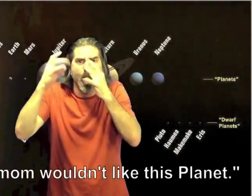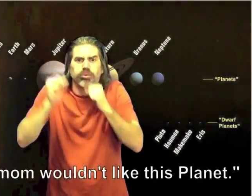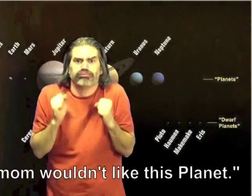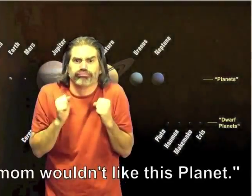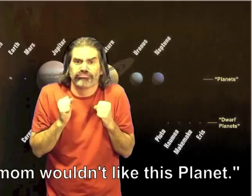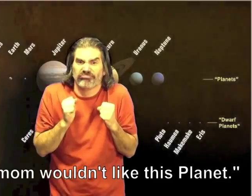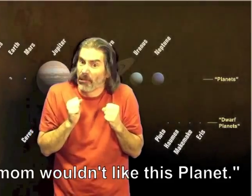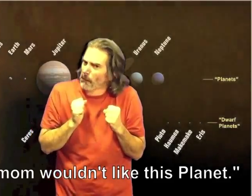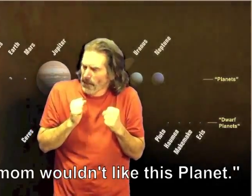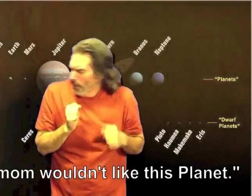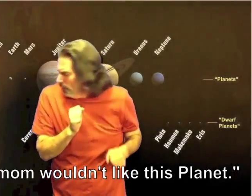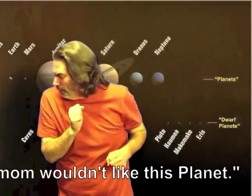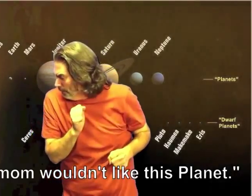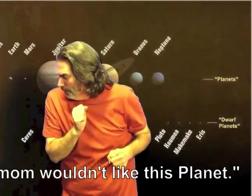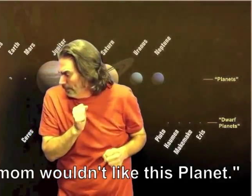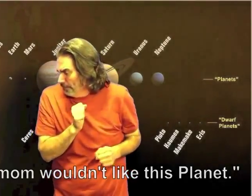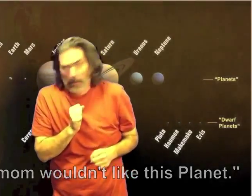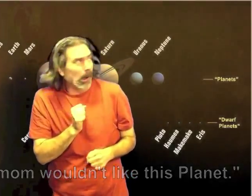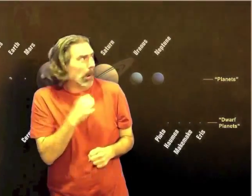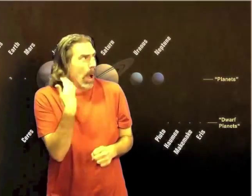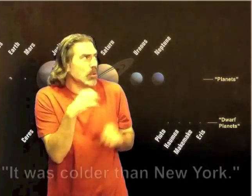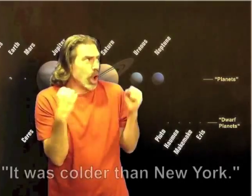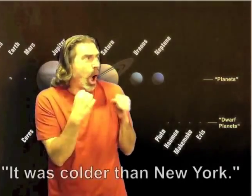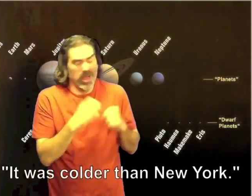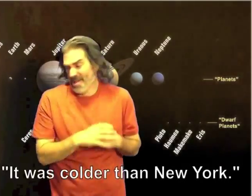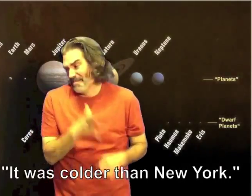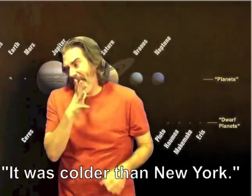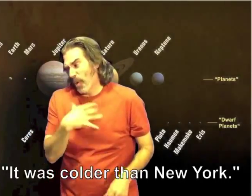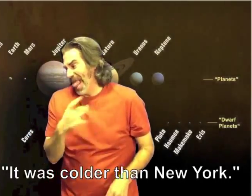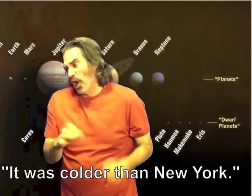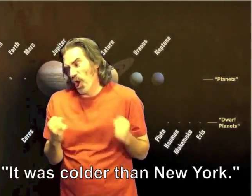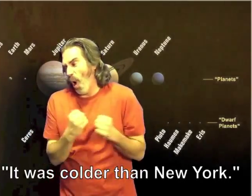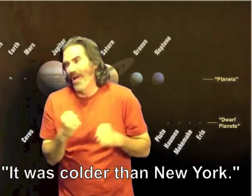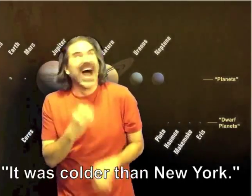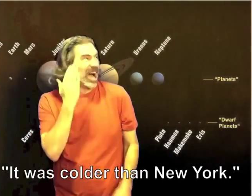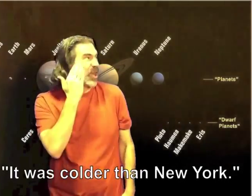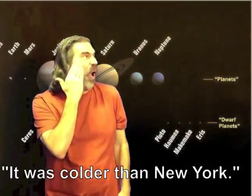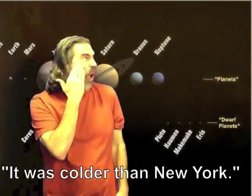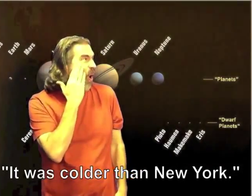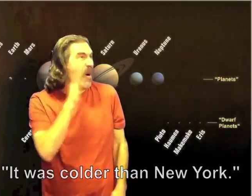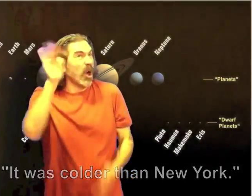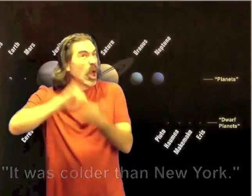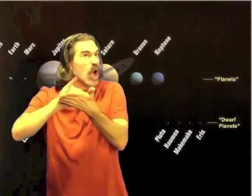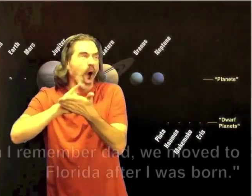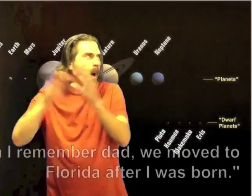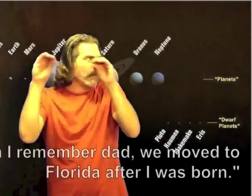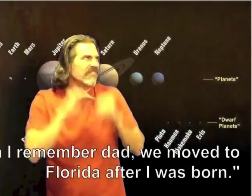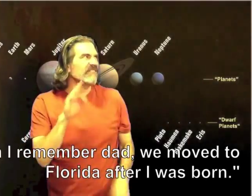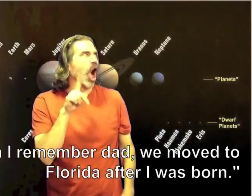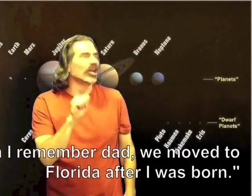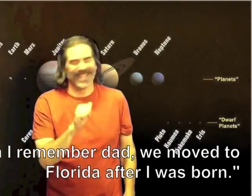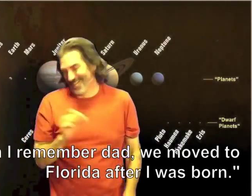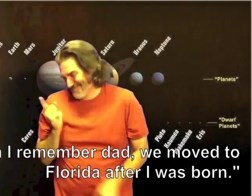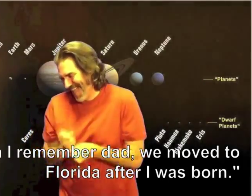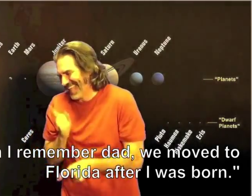And your mom wouldn't like this planet because it was colder than New York. Yeah, Dad, I remember I was born there, but it was too cold, so we moved to